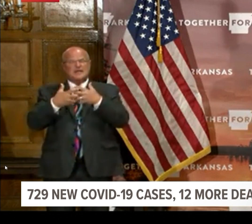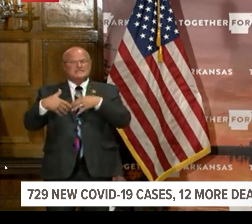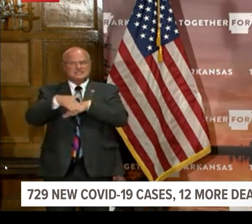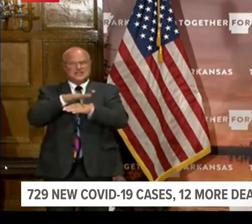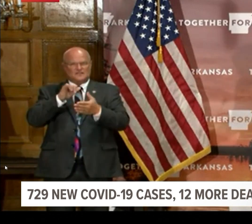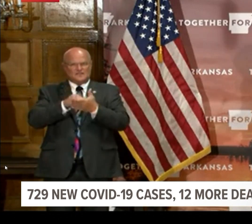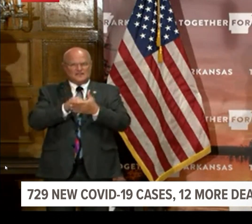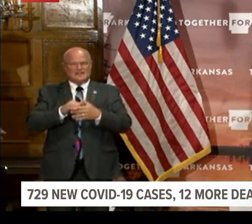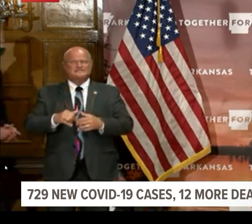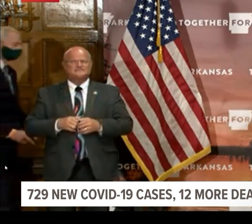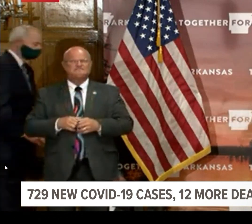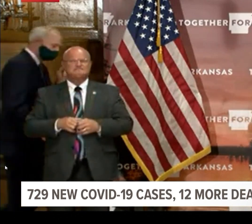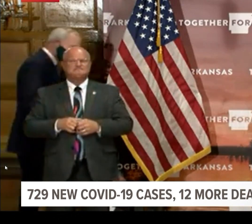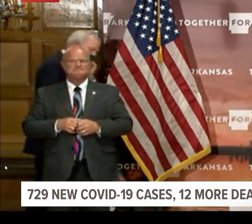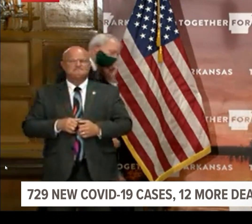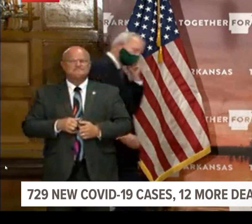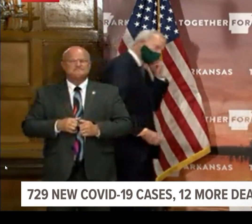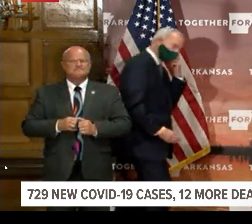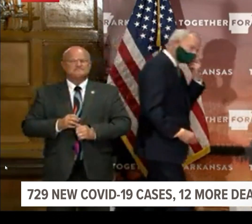that.